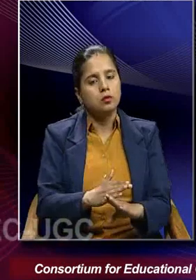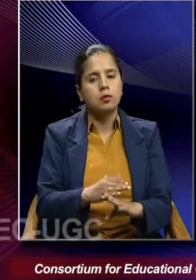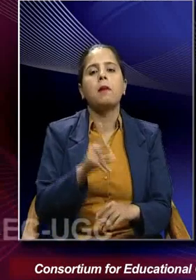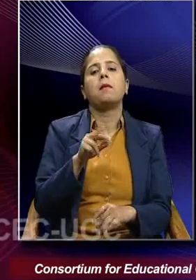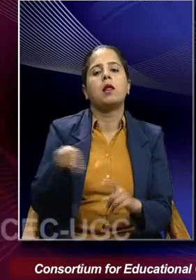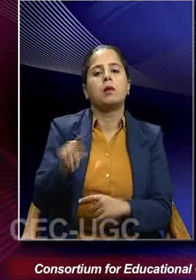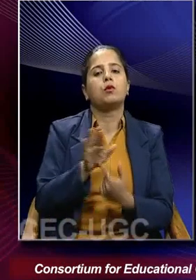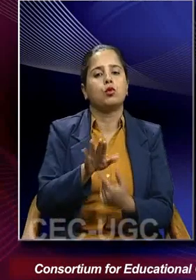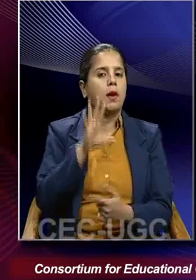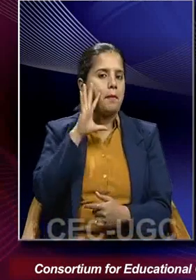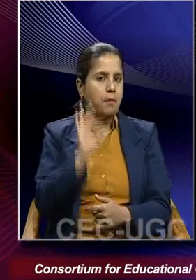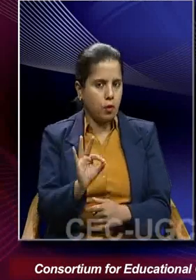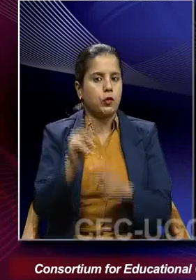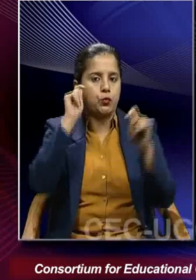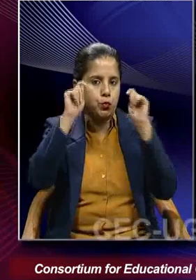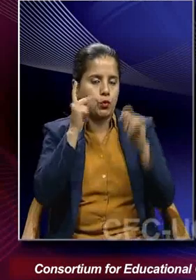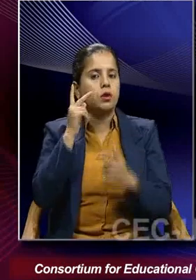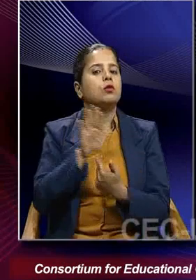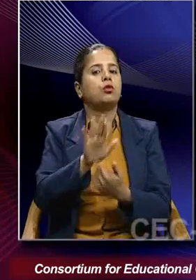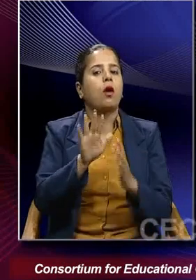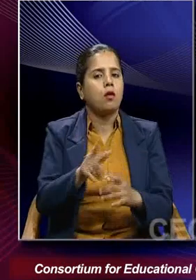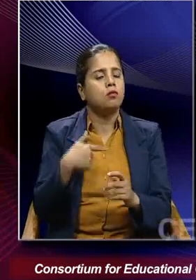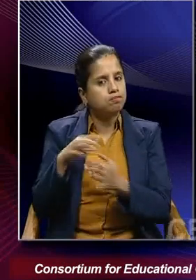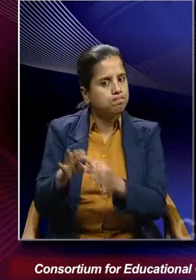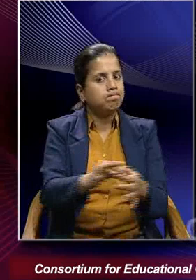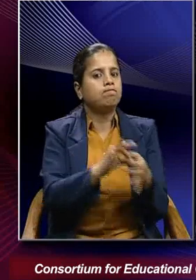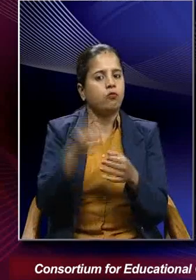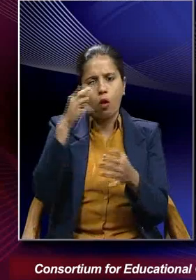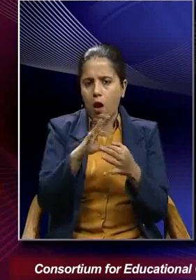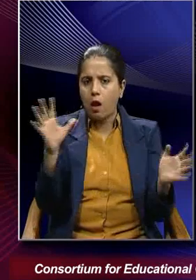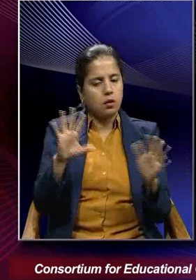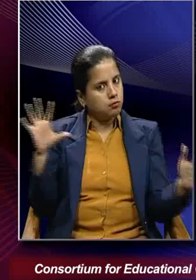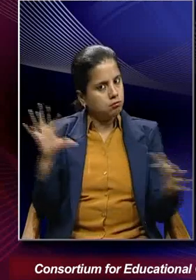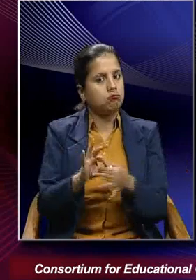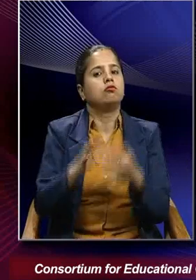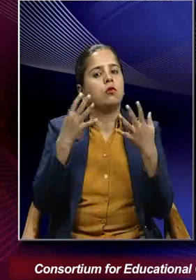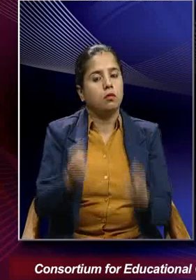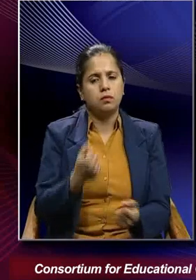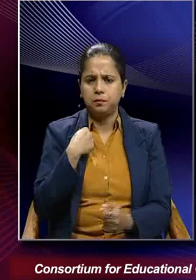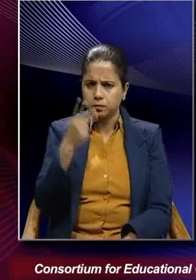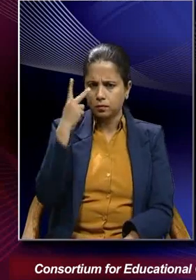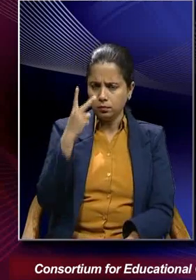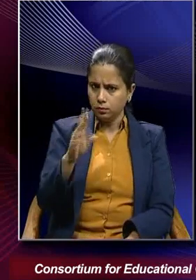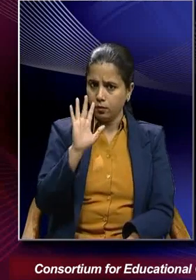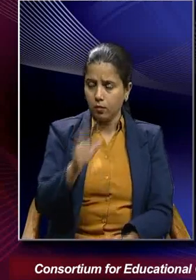basically play an important role in terms of unifying the country as well. So we see that